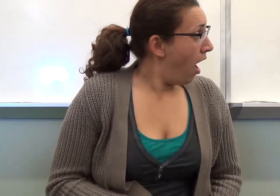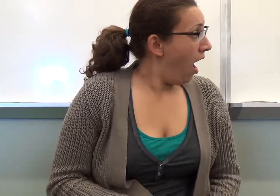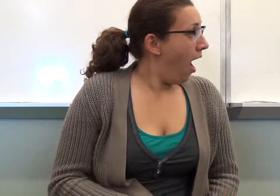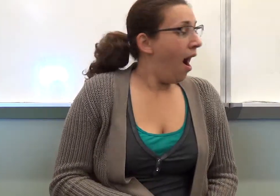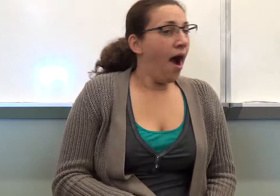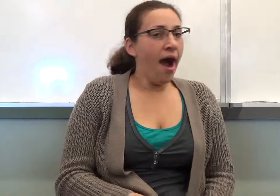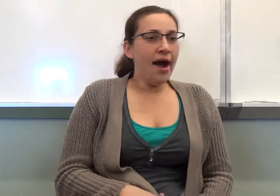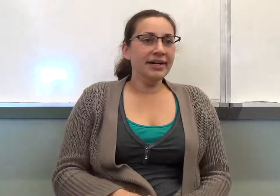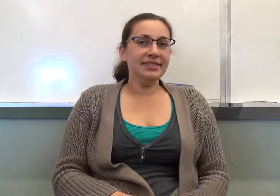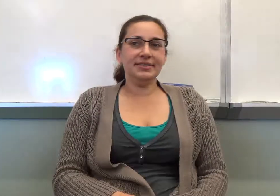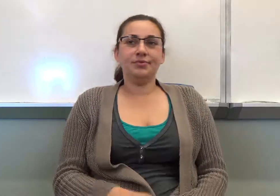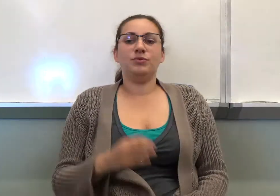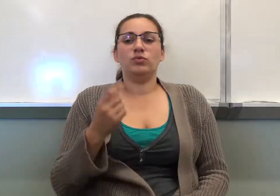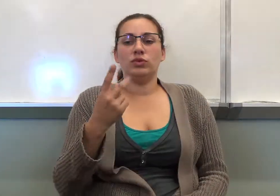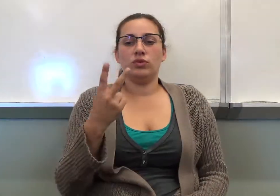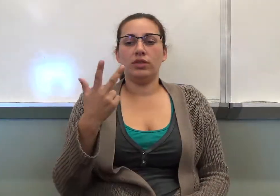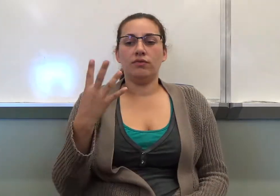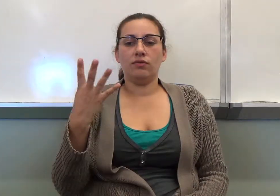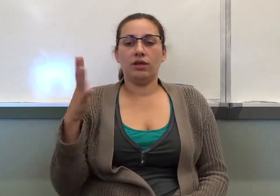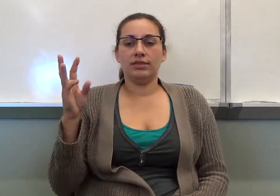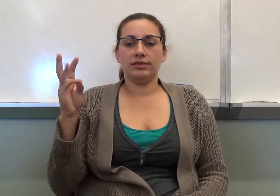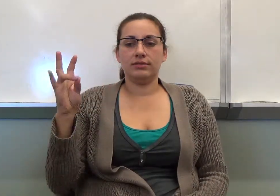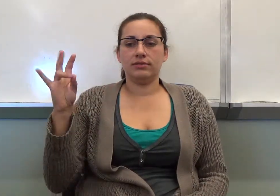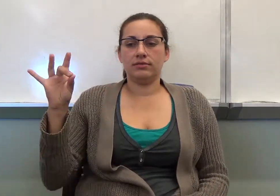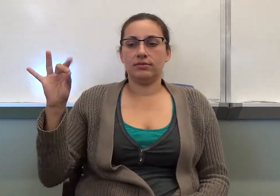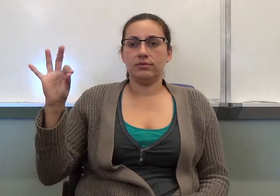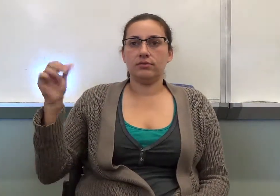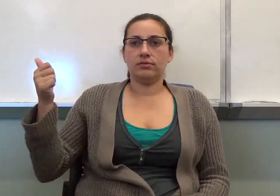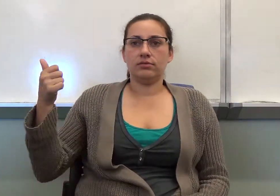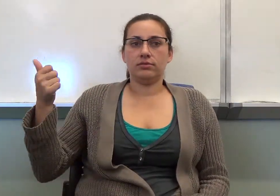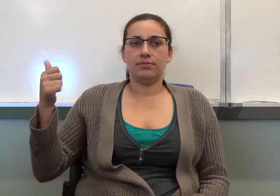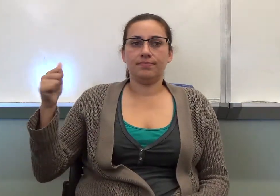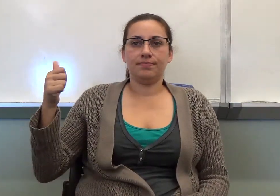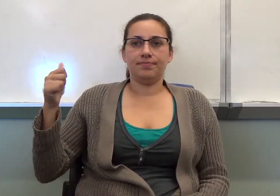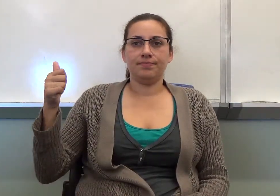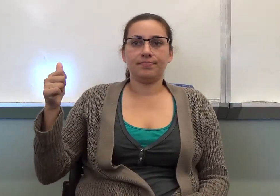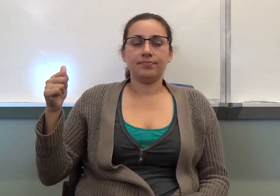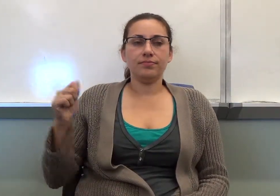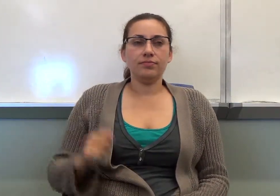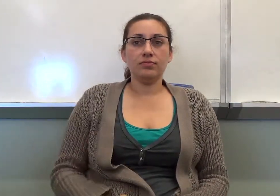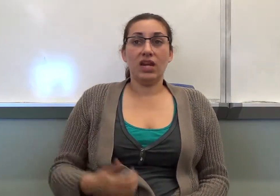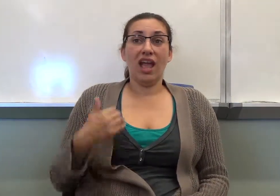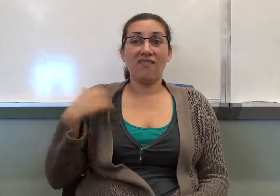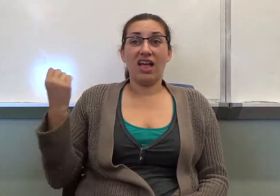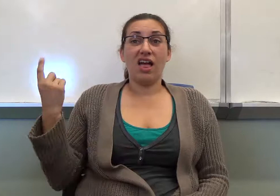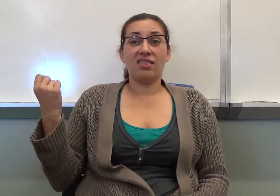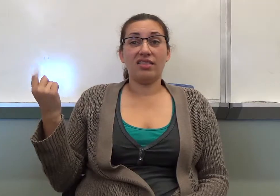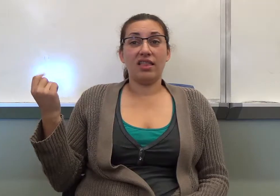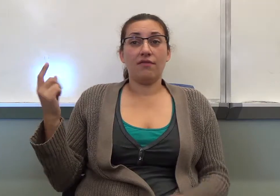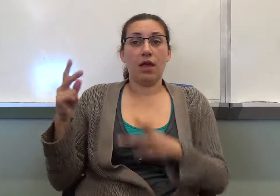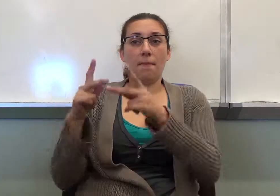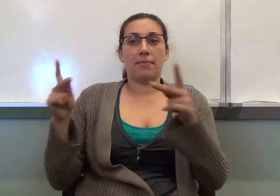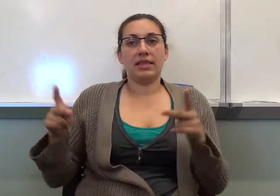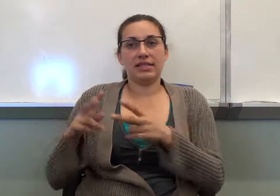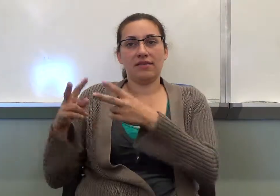Okay, 1, 2, 3, 4, 5, 6, 7, 8, 9, 10. That's even got 11 place values in it. That's more than your calculator